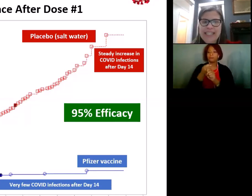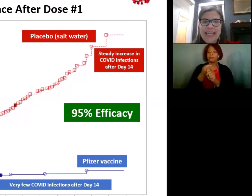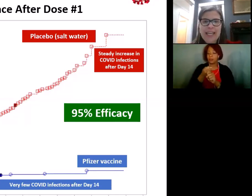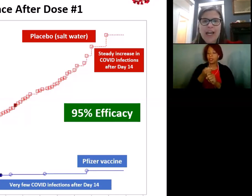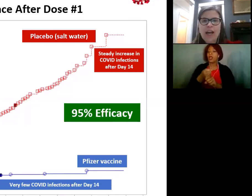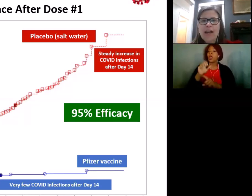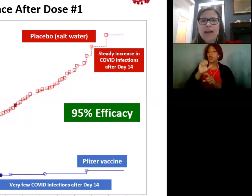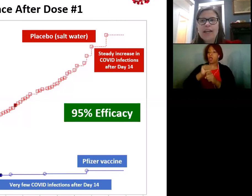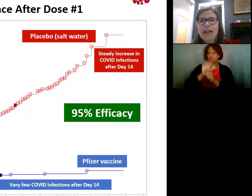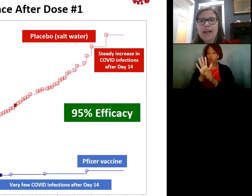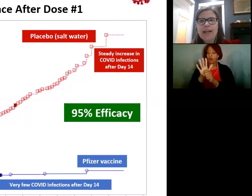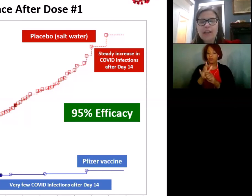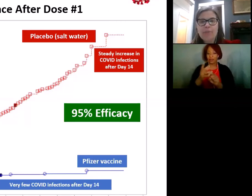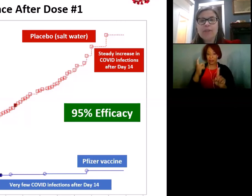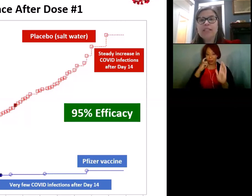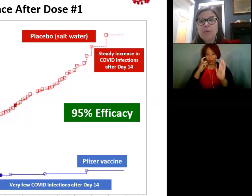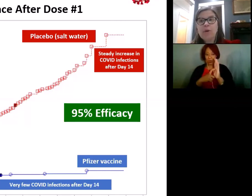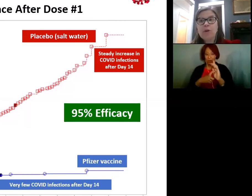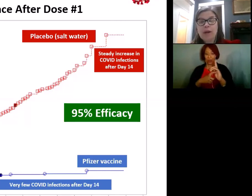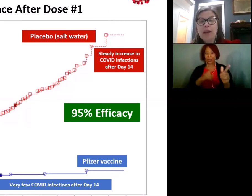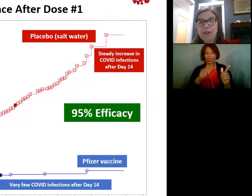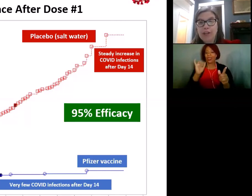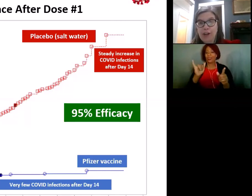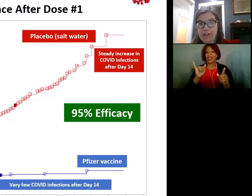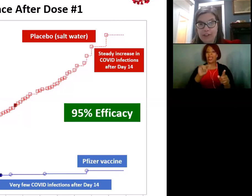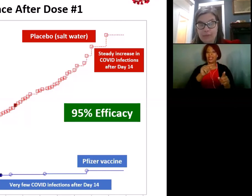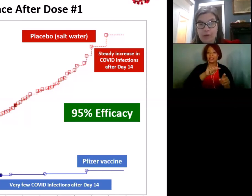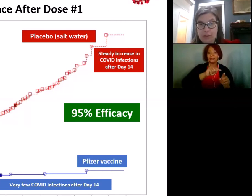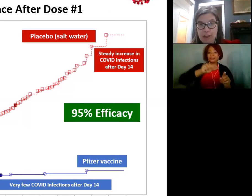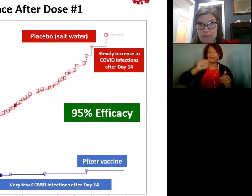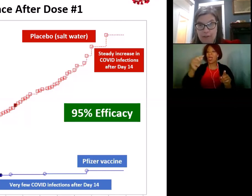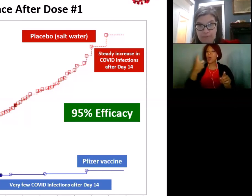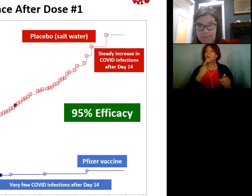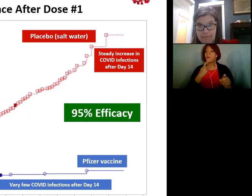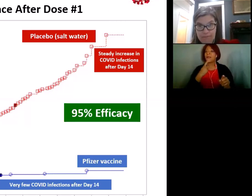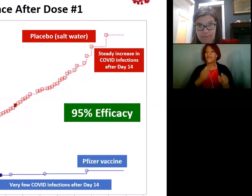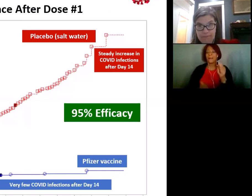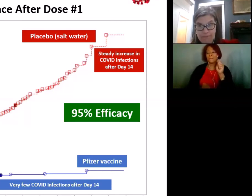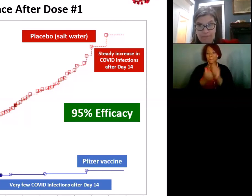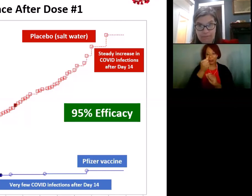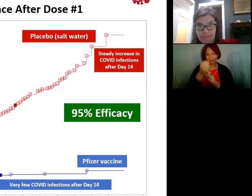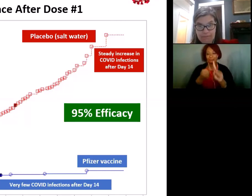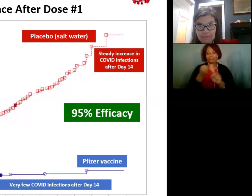can see the placebo group had all the COVIDs, or most of them.